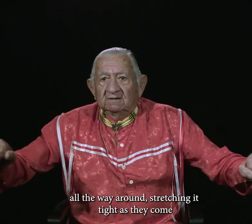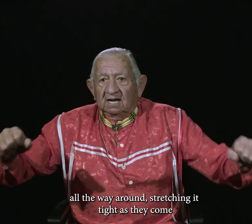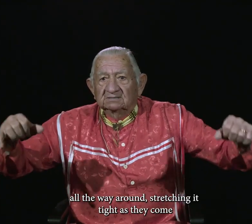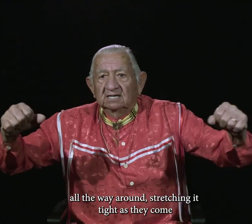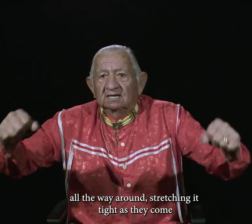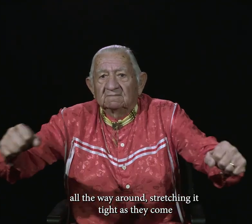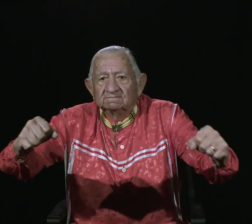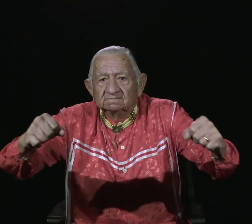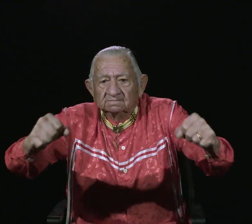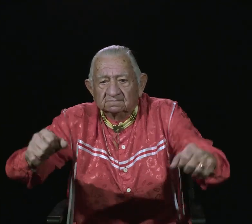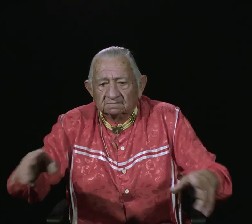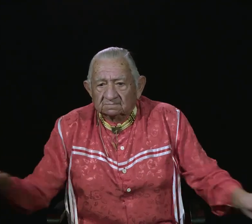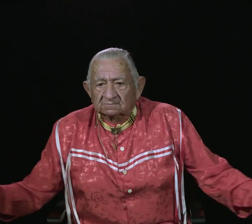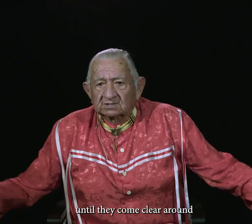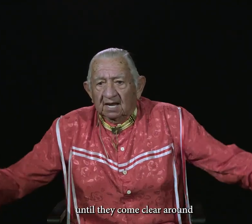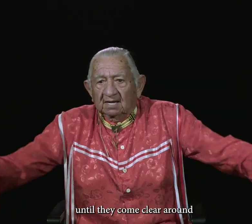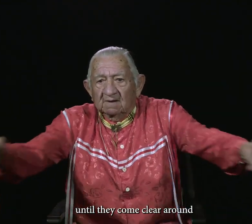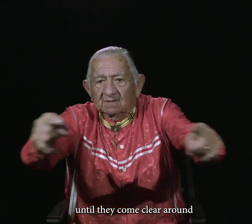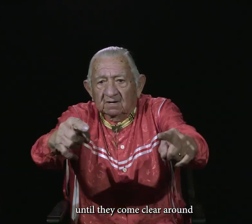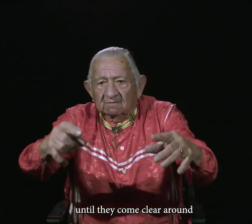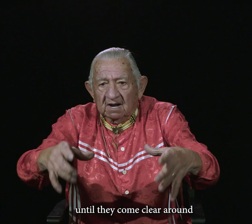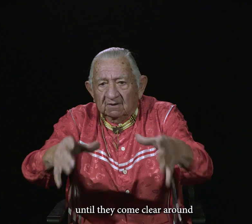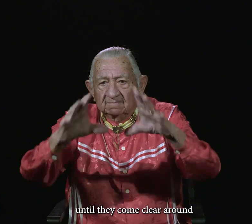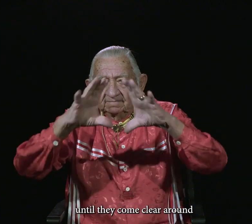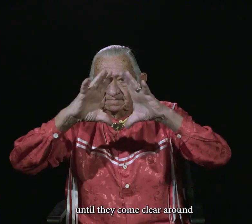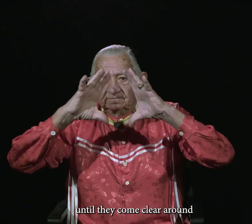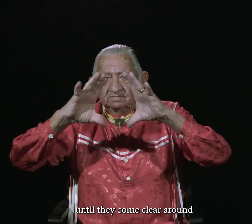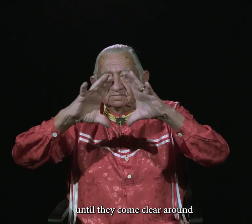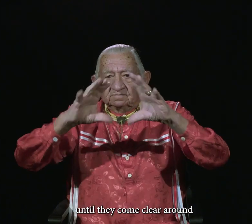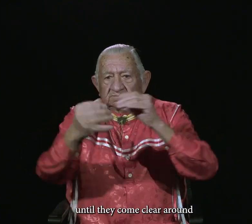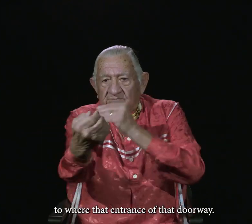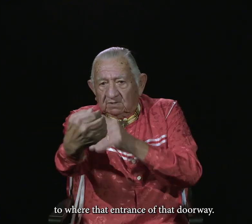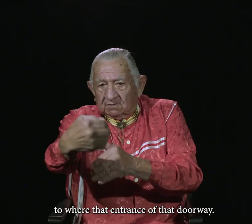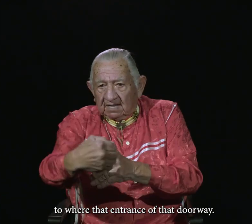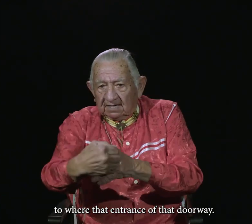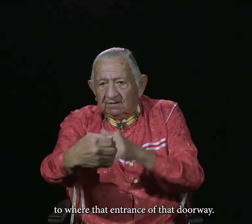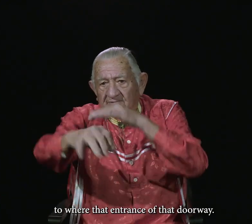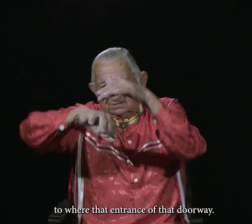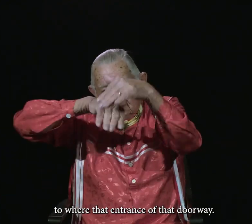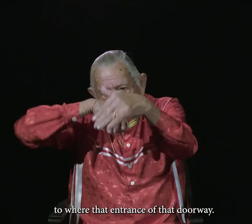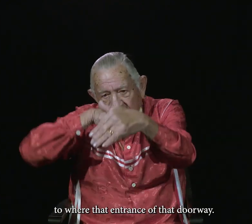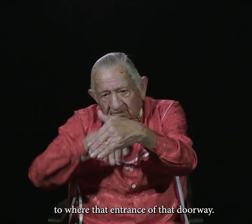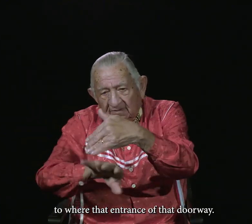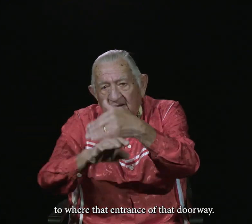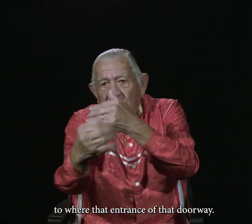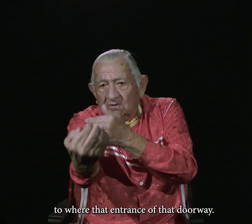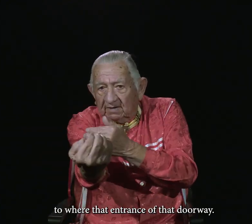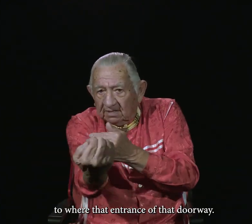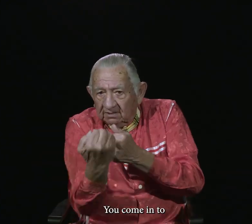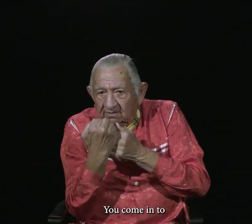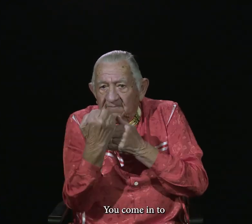as they come, till they come clear around to where that entrance or that doorway you come